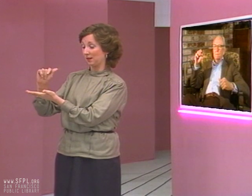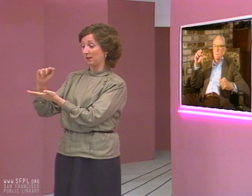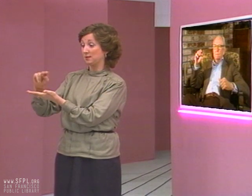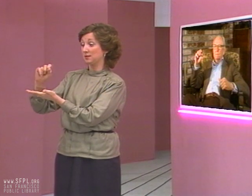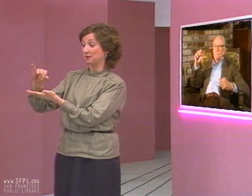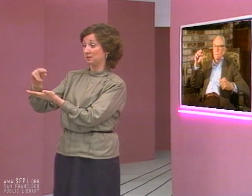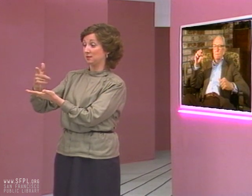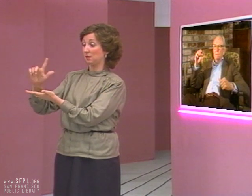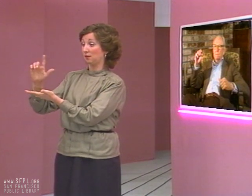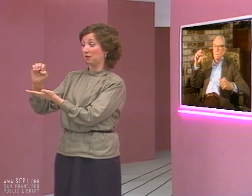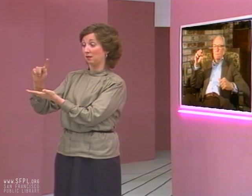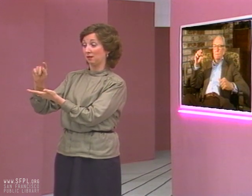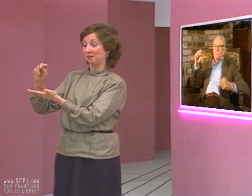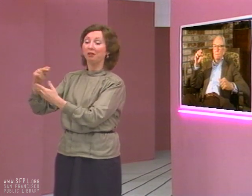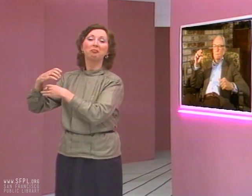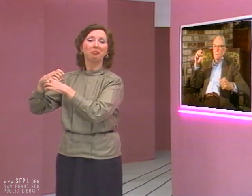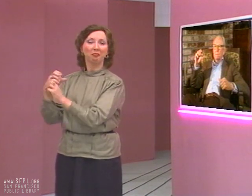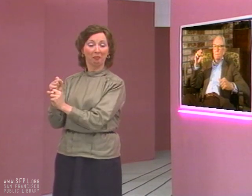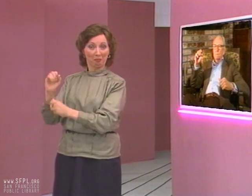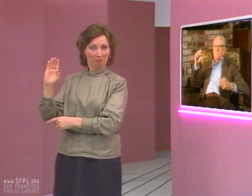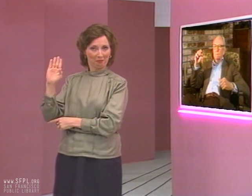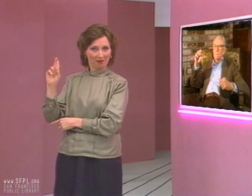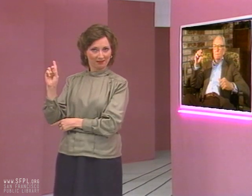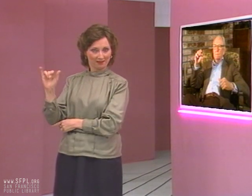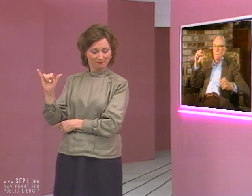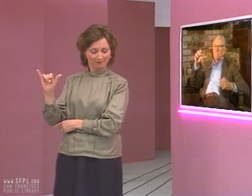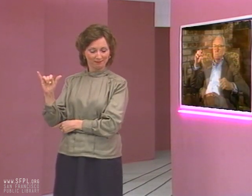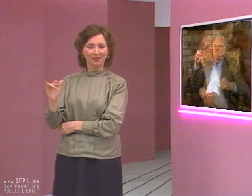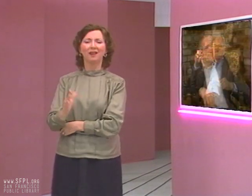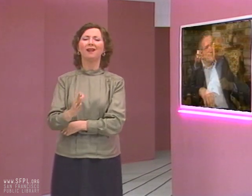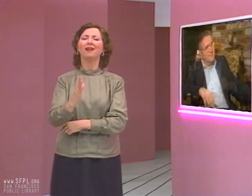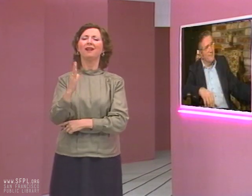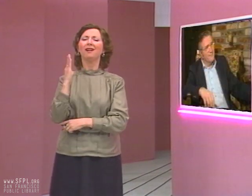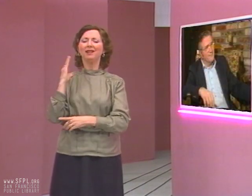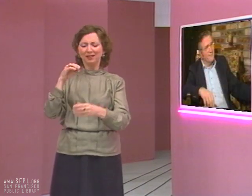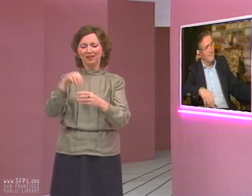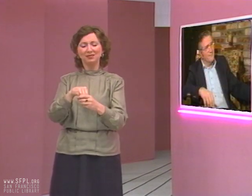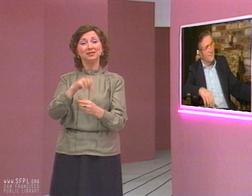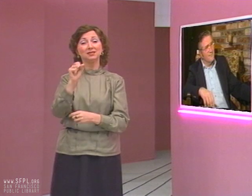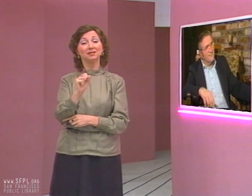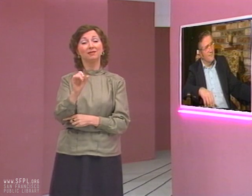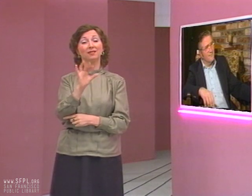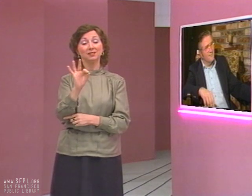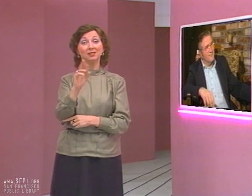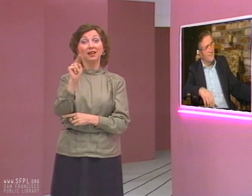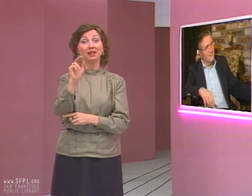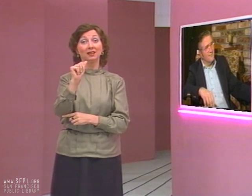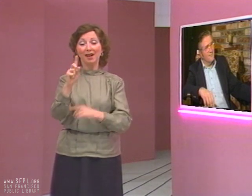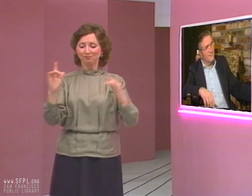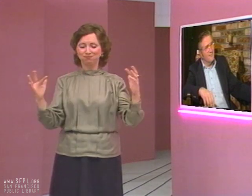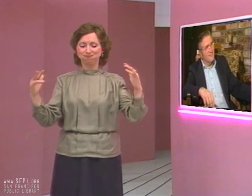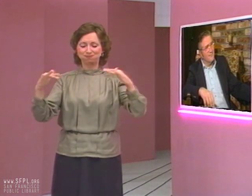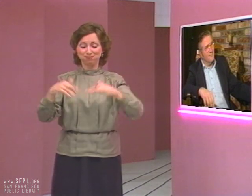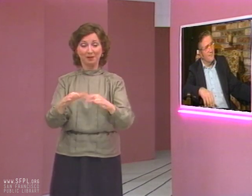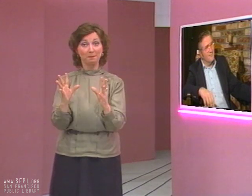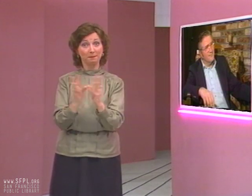Mr. Singleton is a deaf educator and former chairman of the San Francisco Convention of the